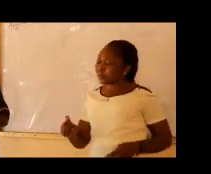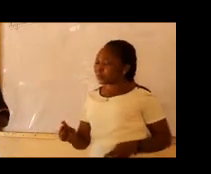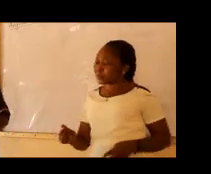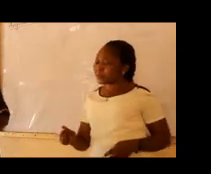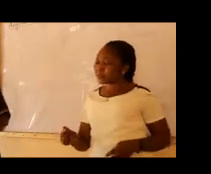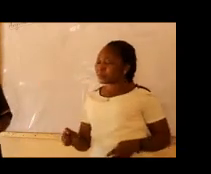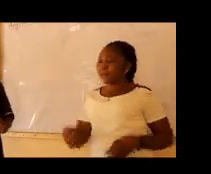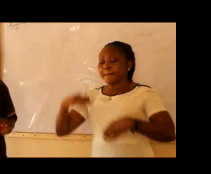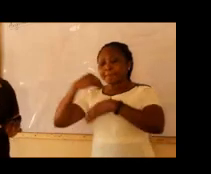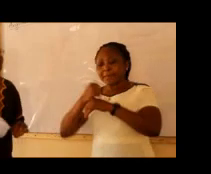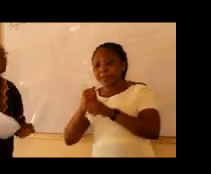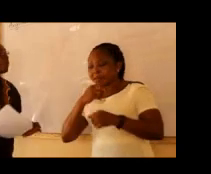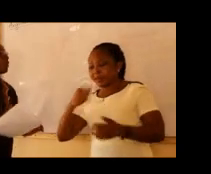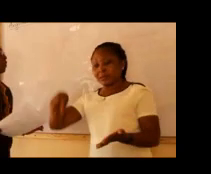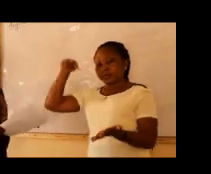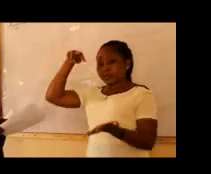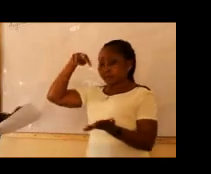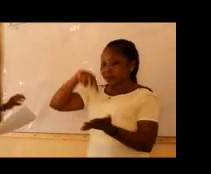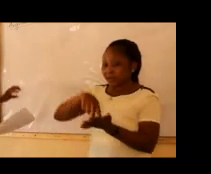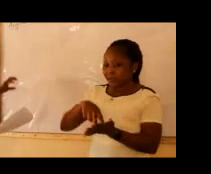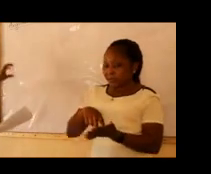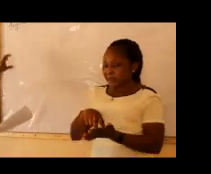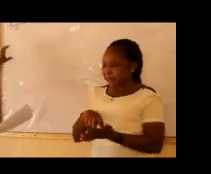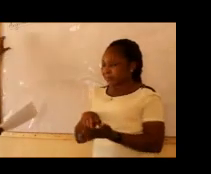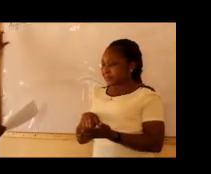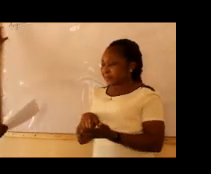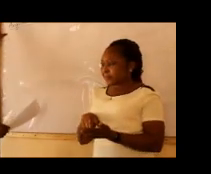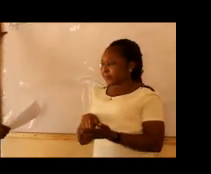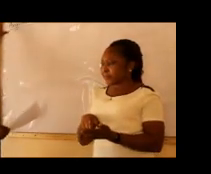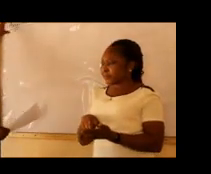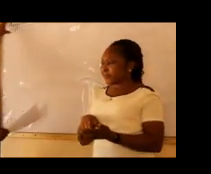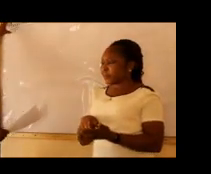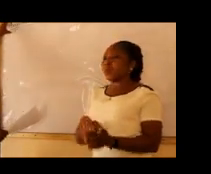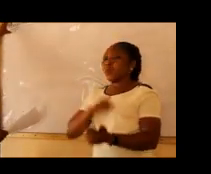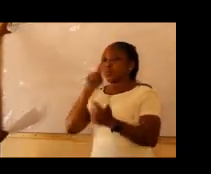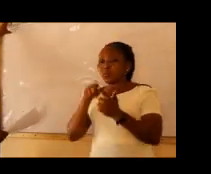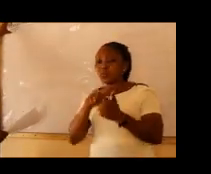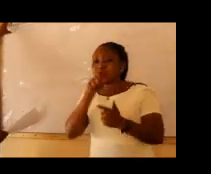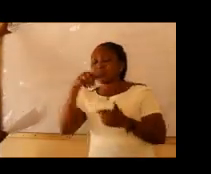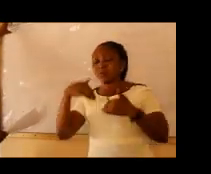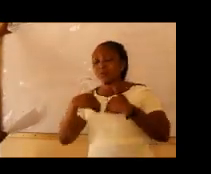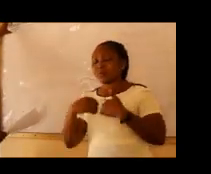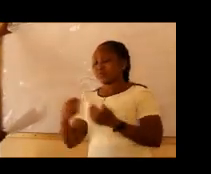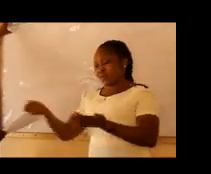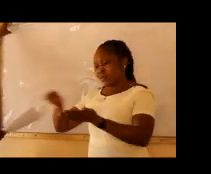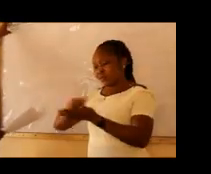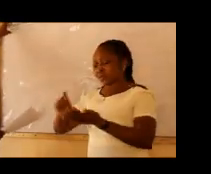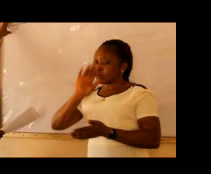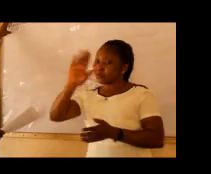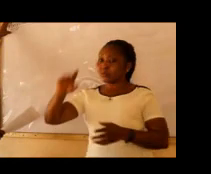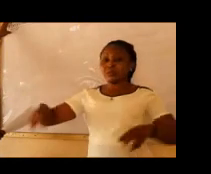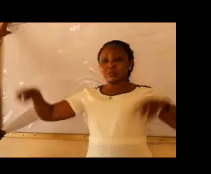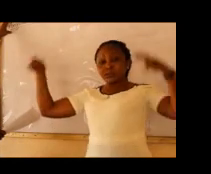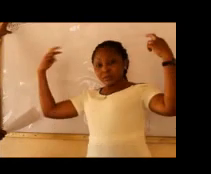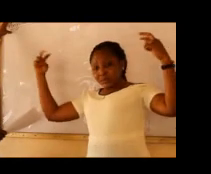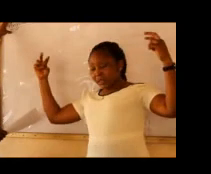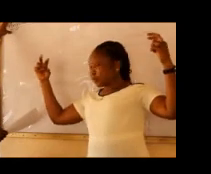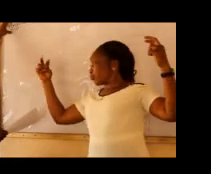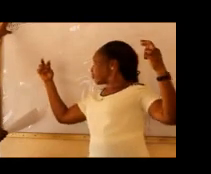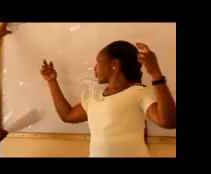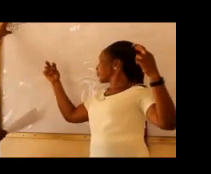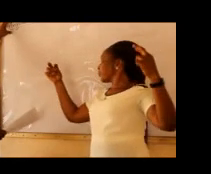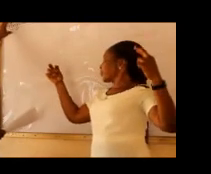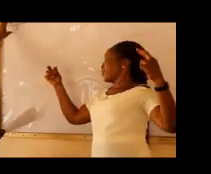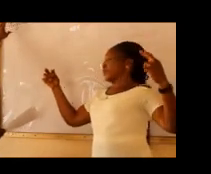a stand. So here, when you have written your title, like I told